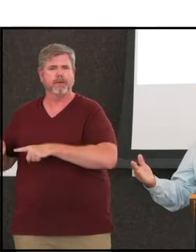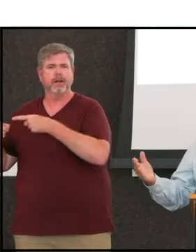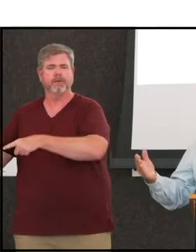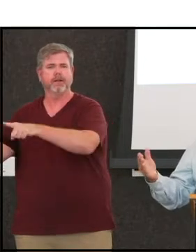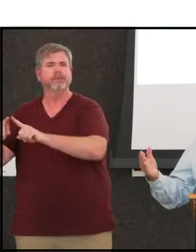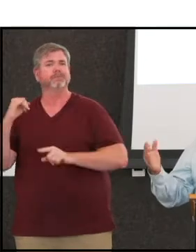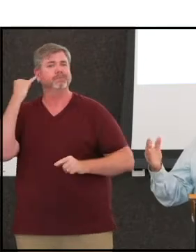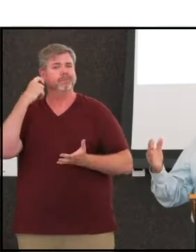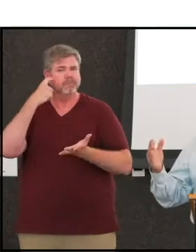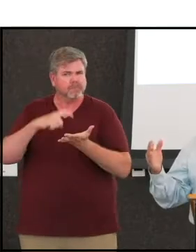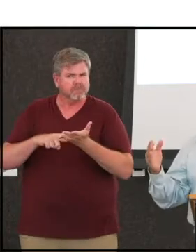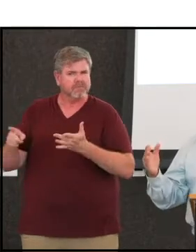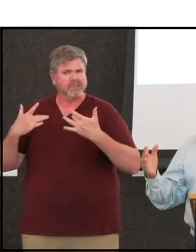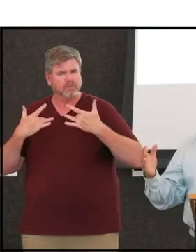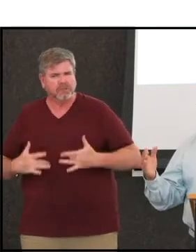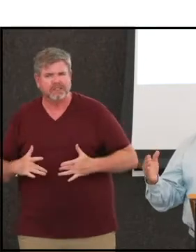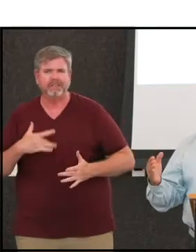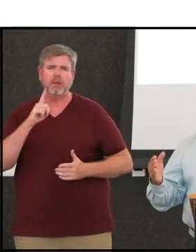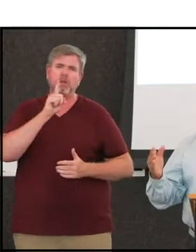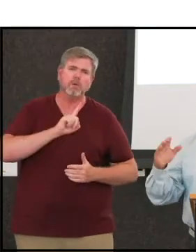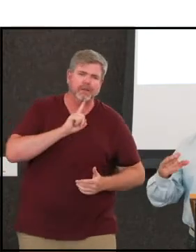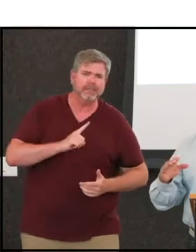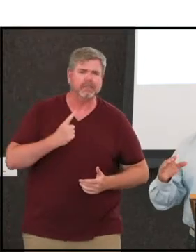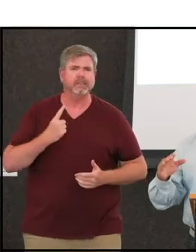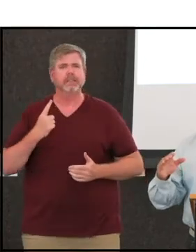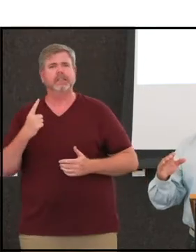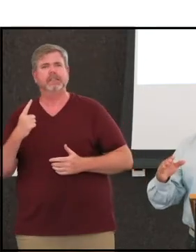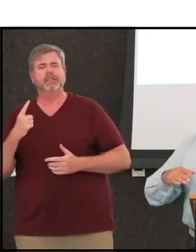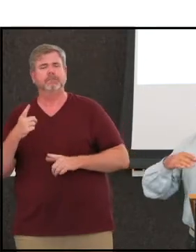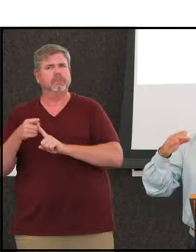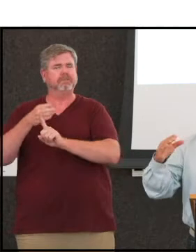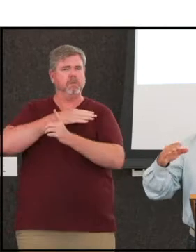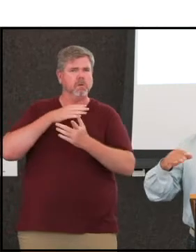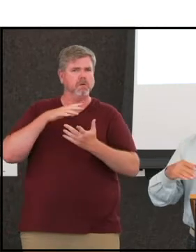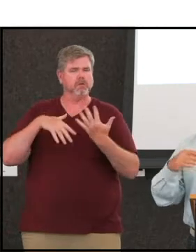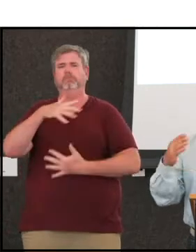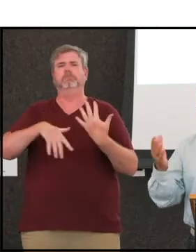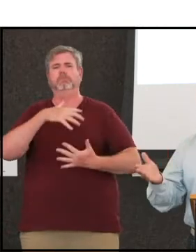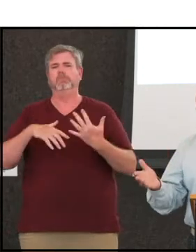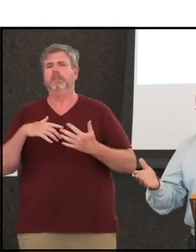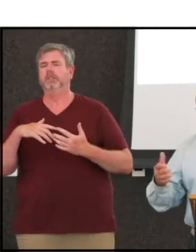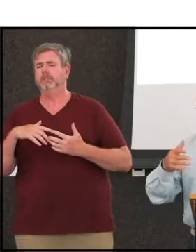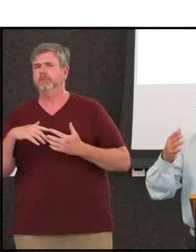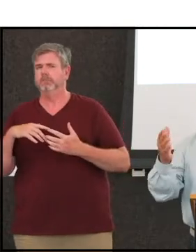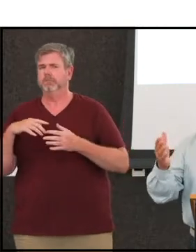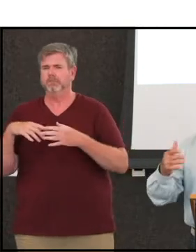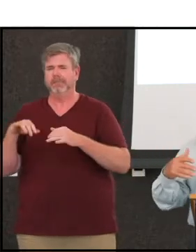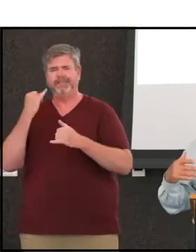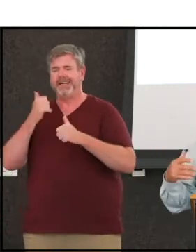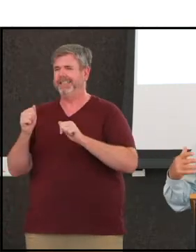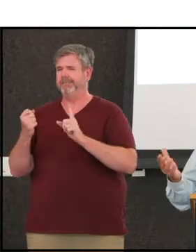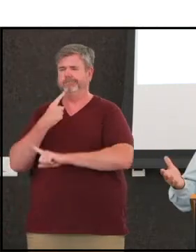in behavior, that makes you really suspicious. On the other hand, if someone is very outgoing, very